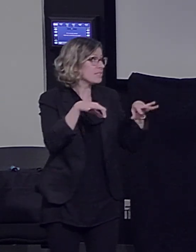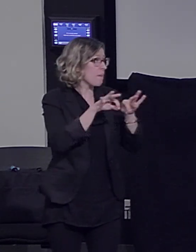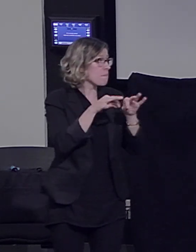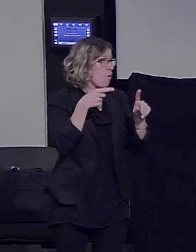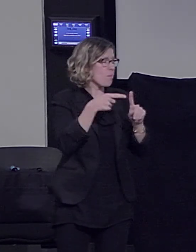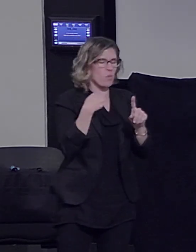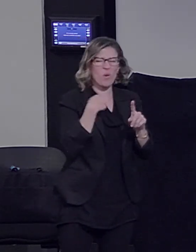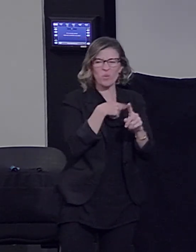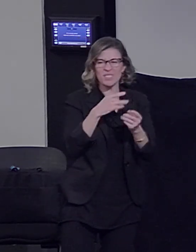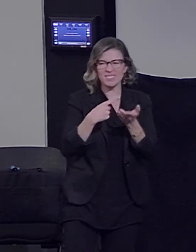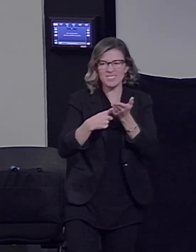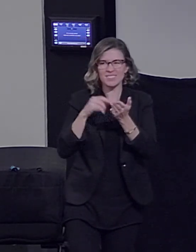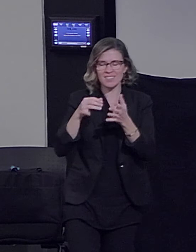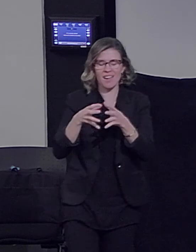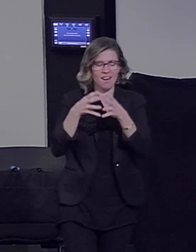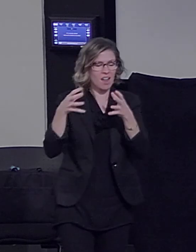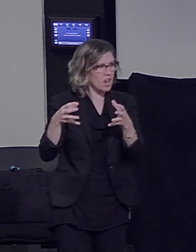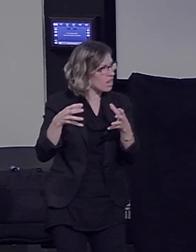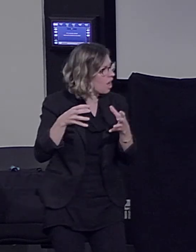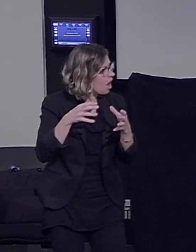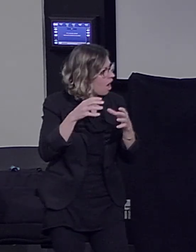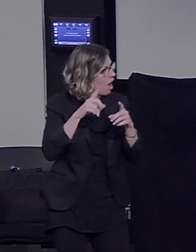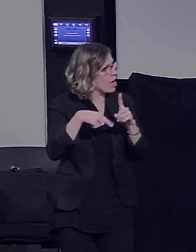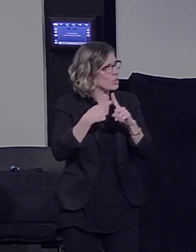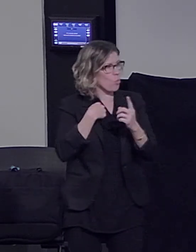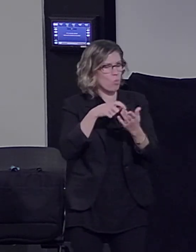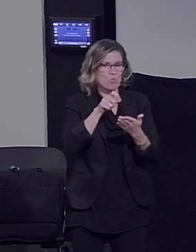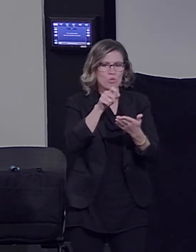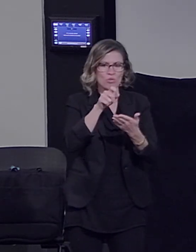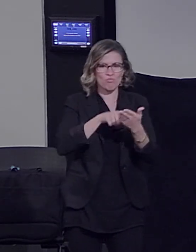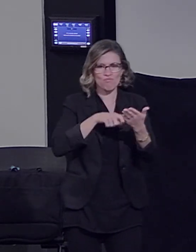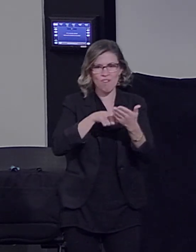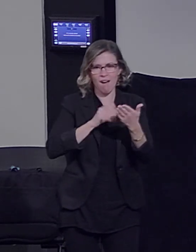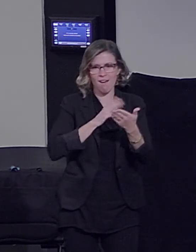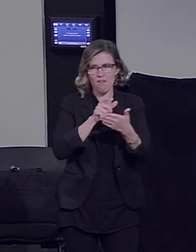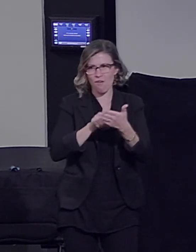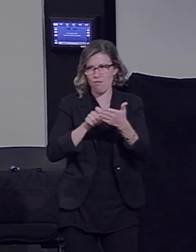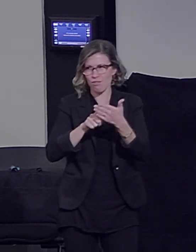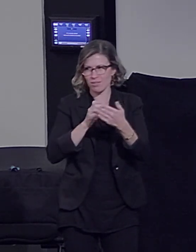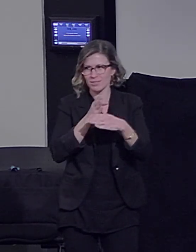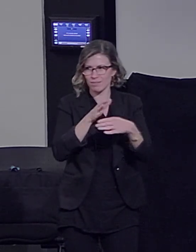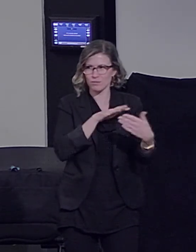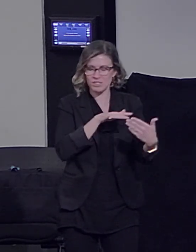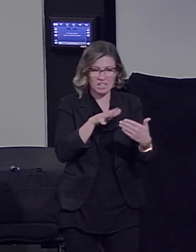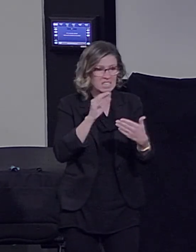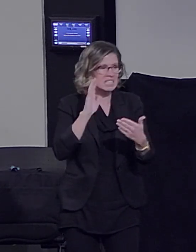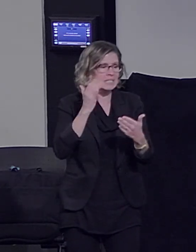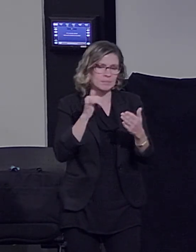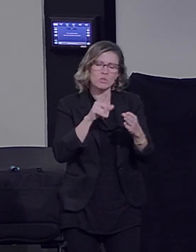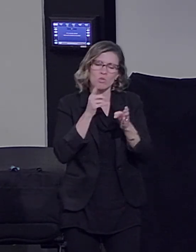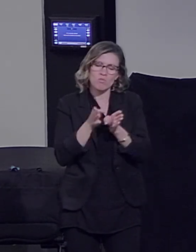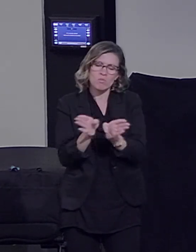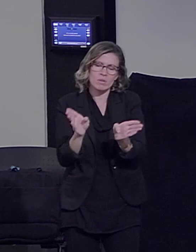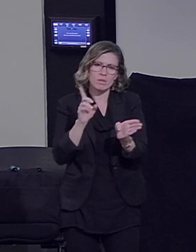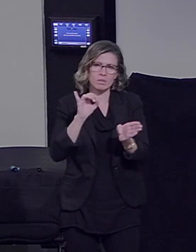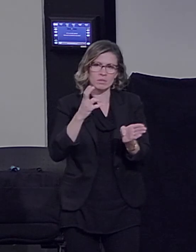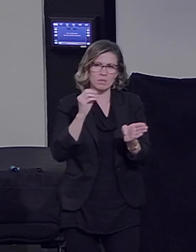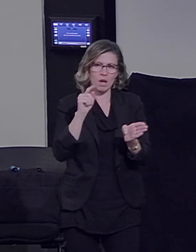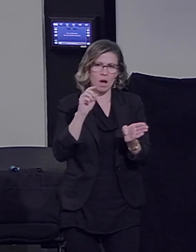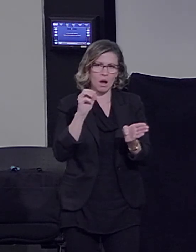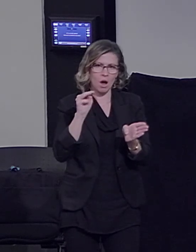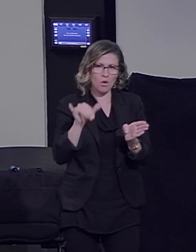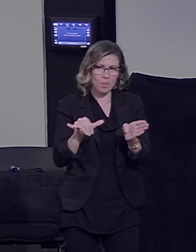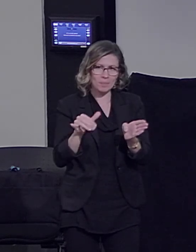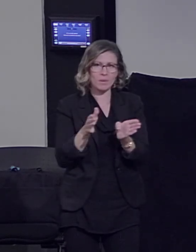it a lot with Corrado. We are now writing something theoretical, but it seems there are really a dichotomy